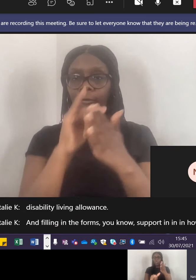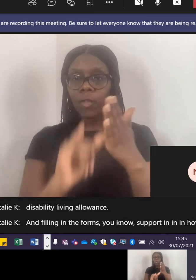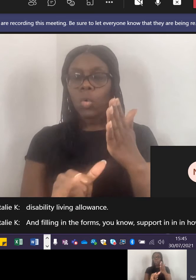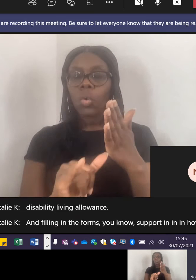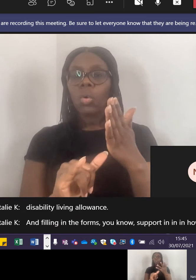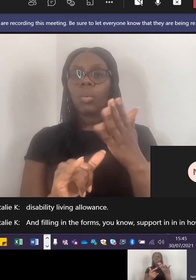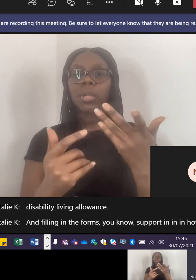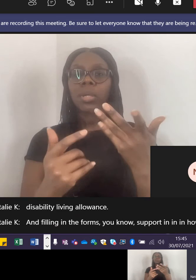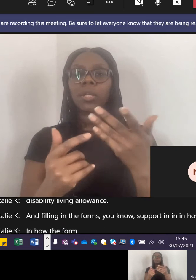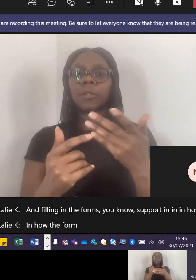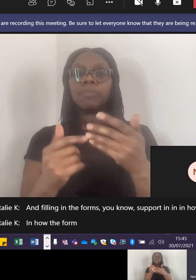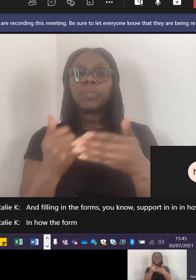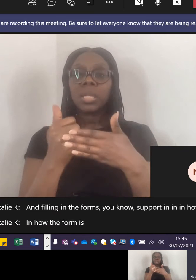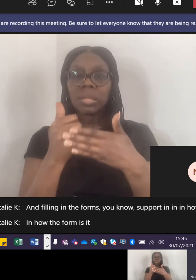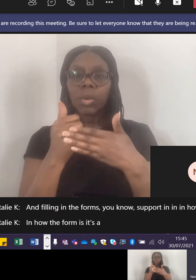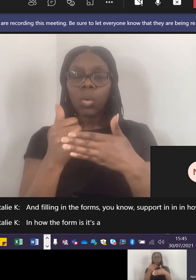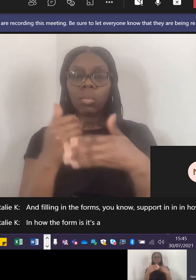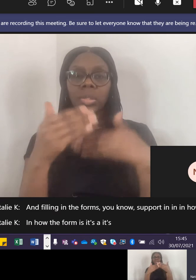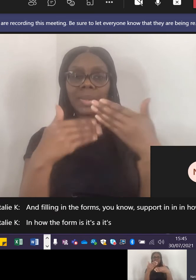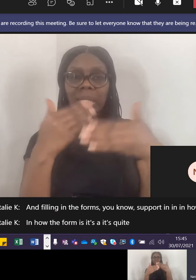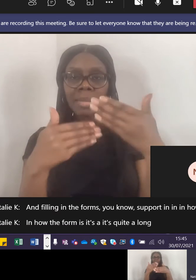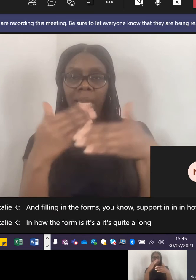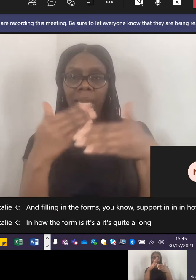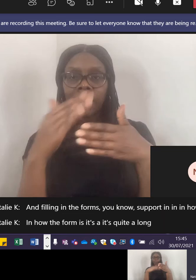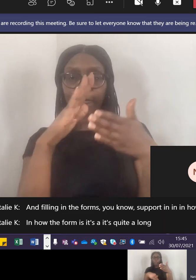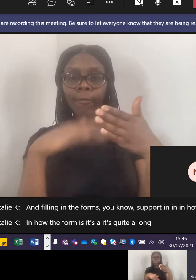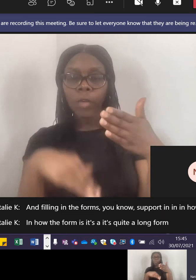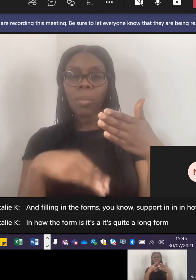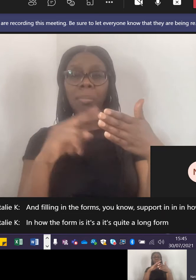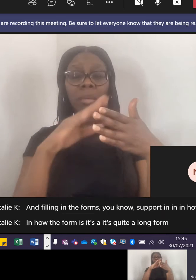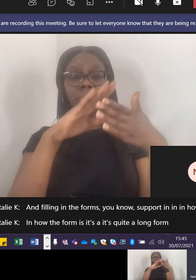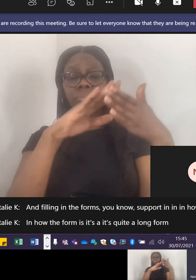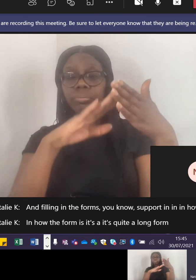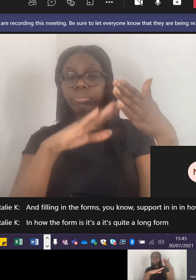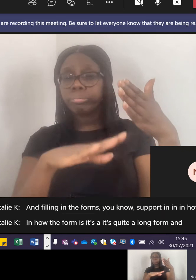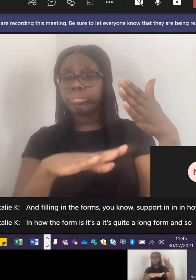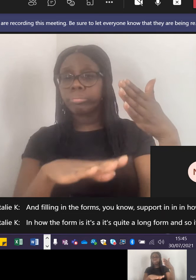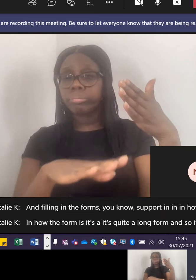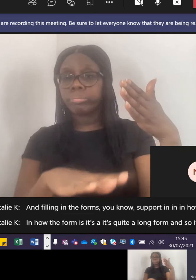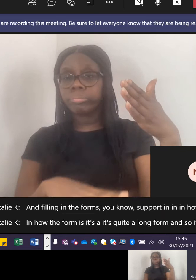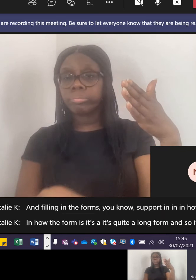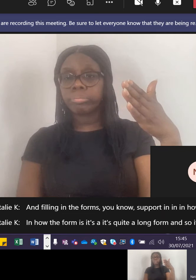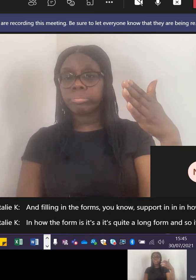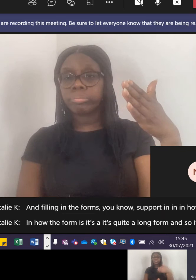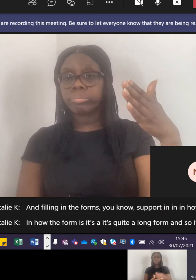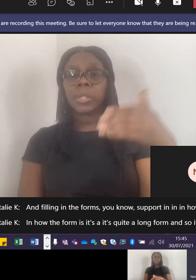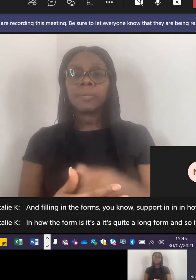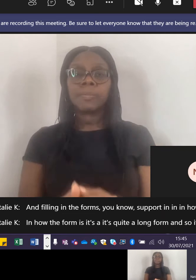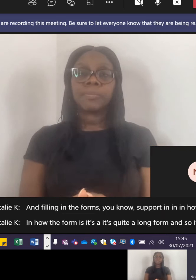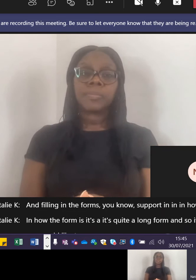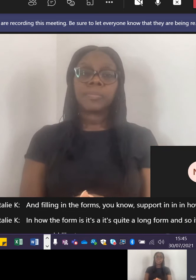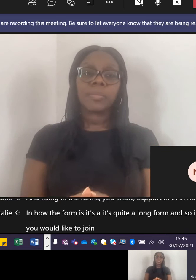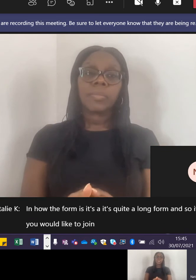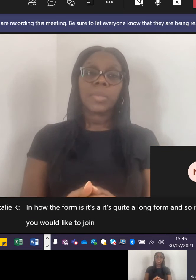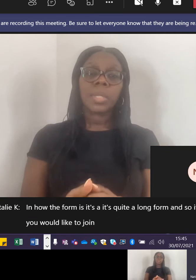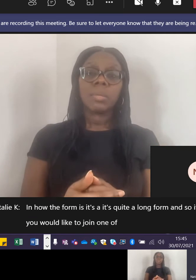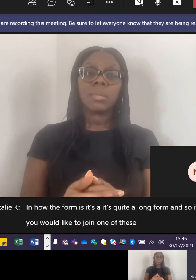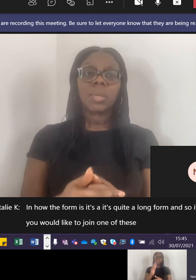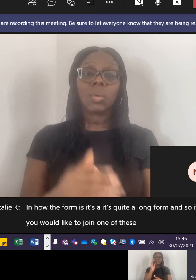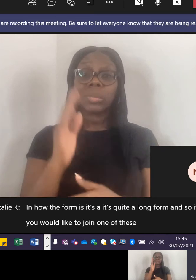the form is. It's quite a long form. So if you would like to join one of